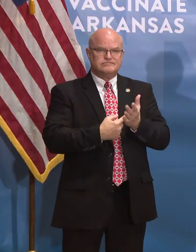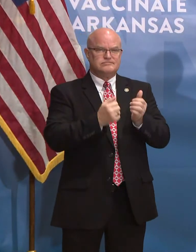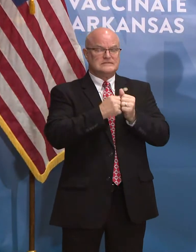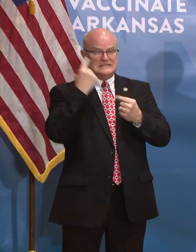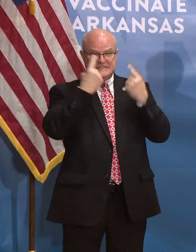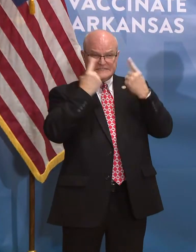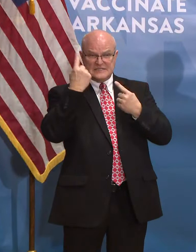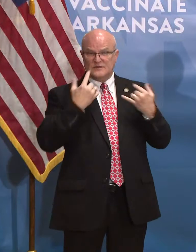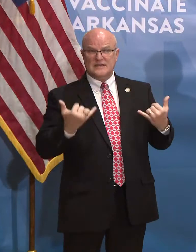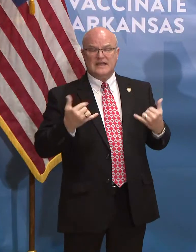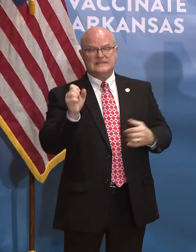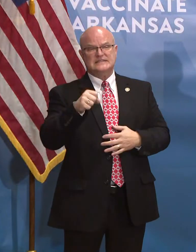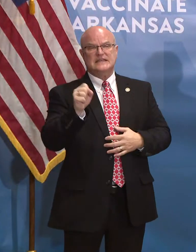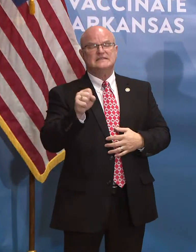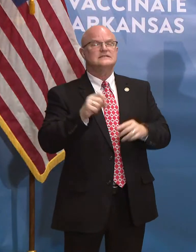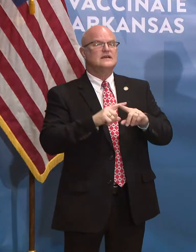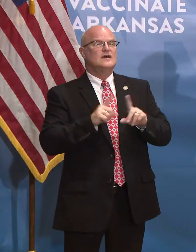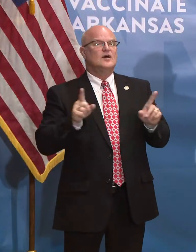considering it.